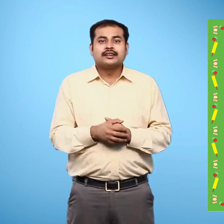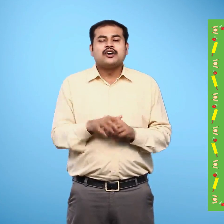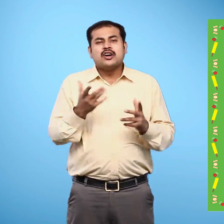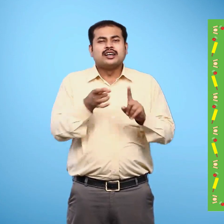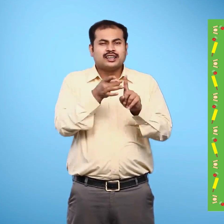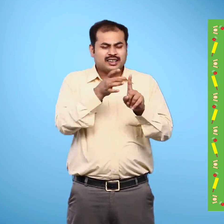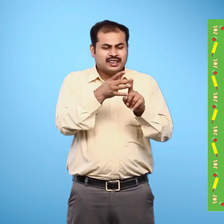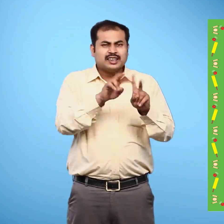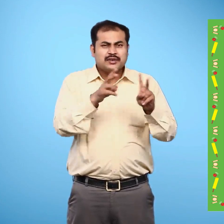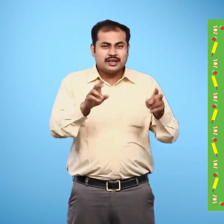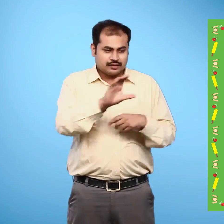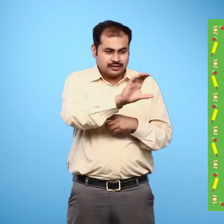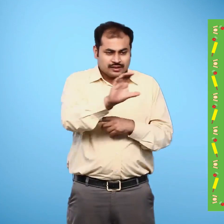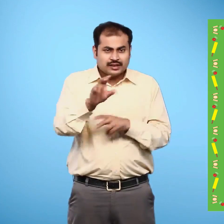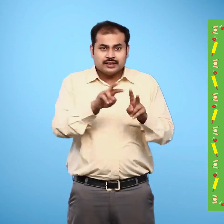tins, etc.